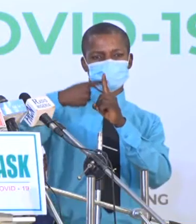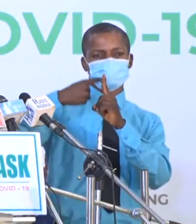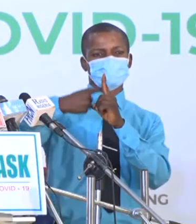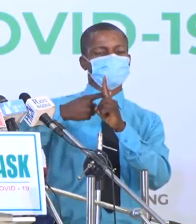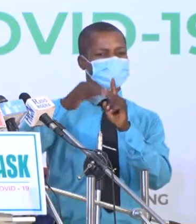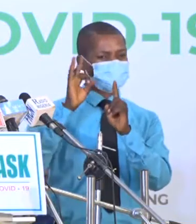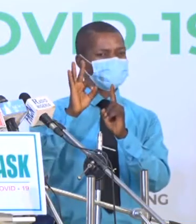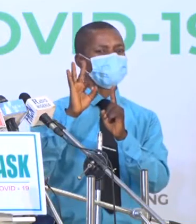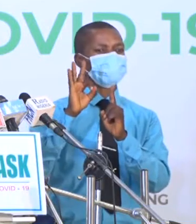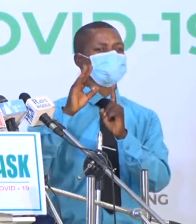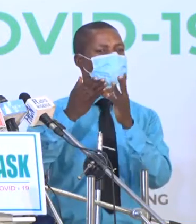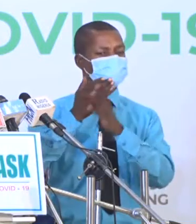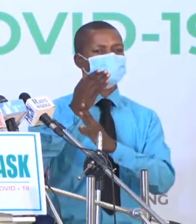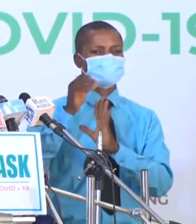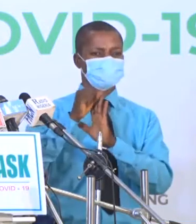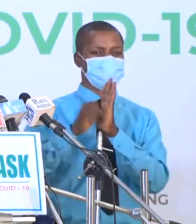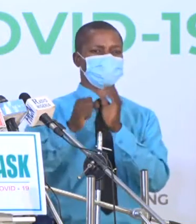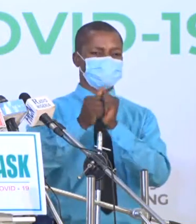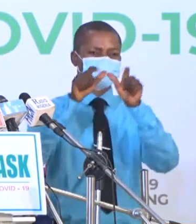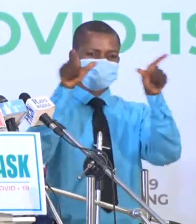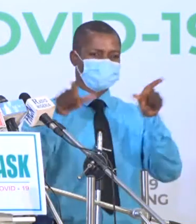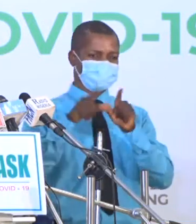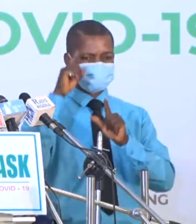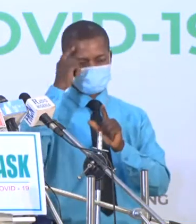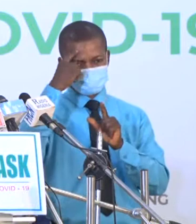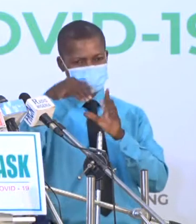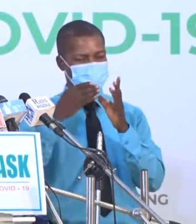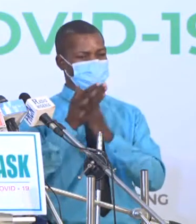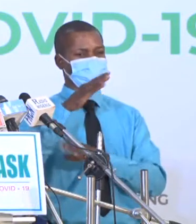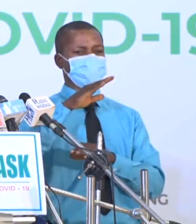vaccine to the states and LGAs throughout the country.